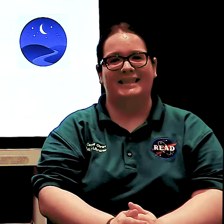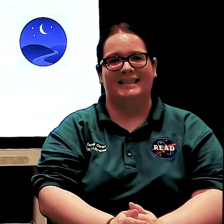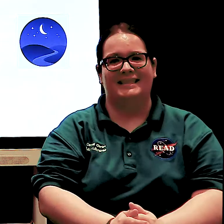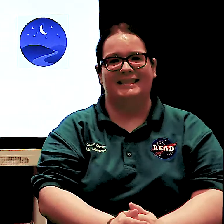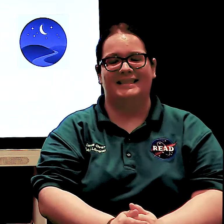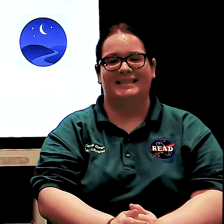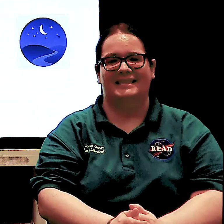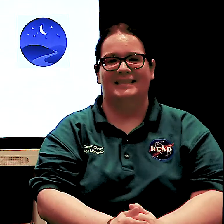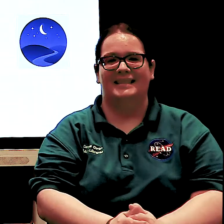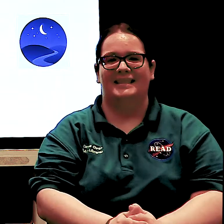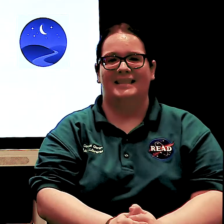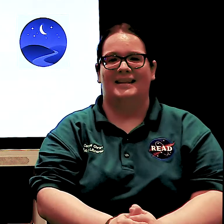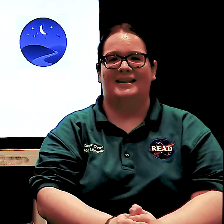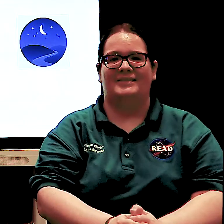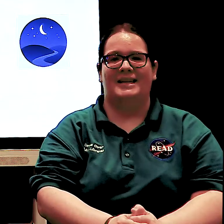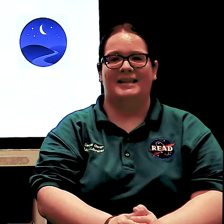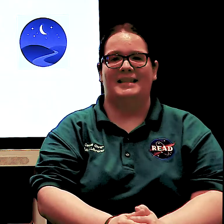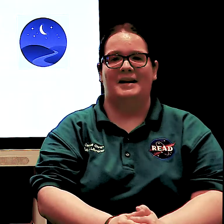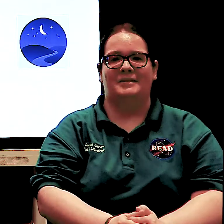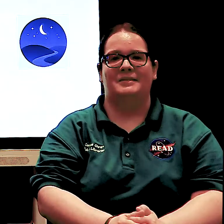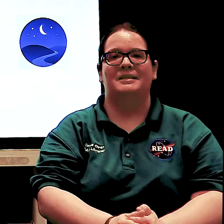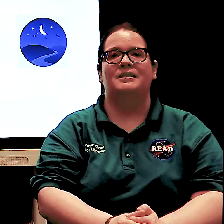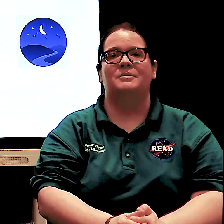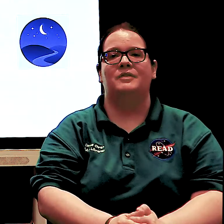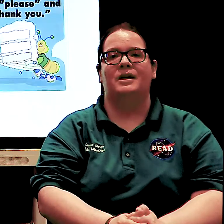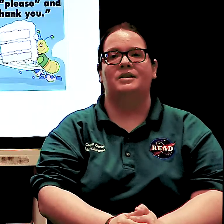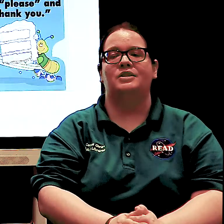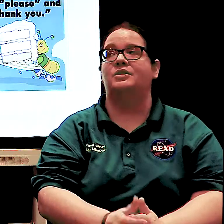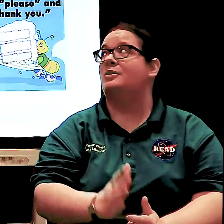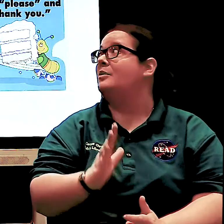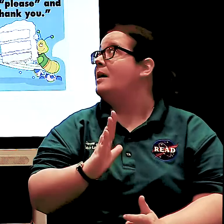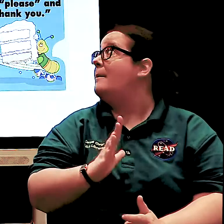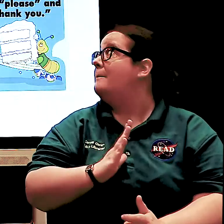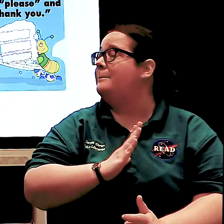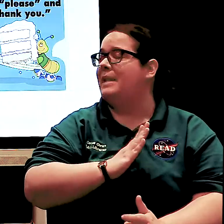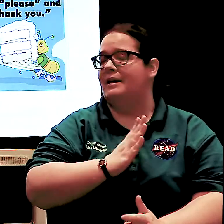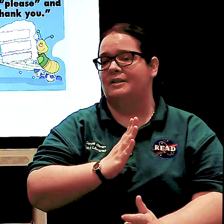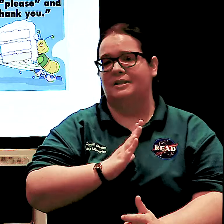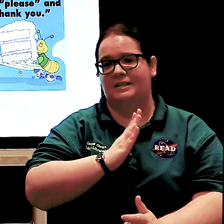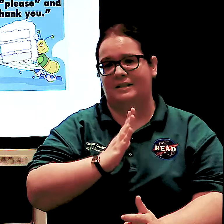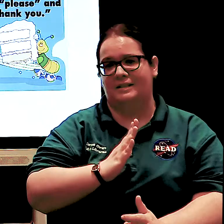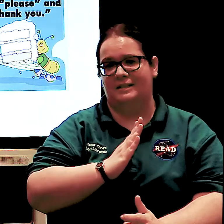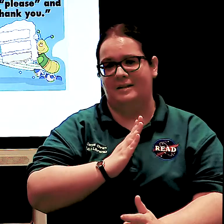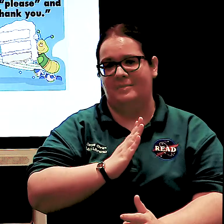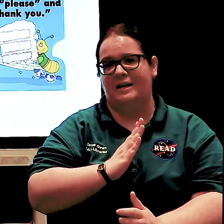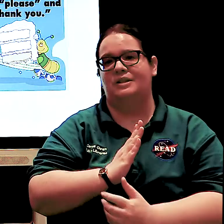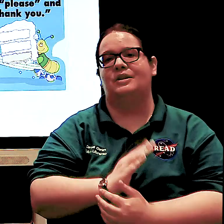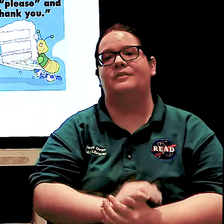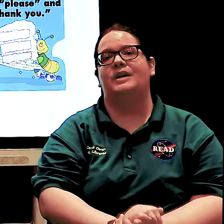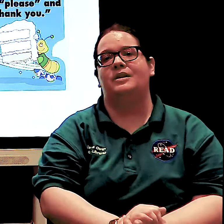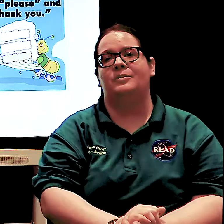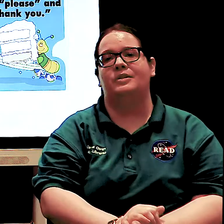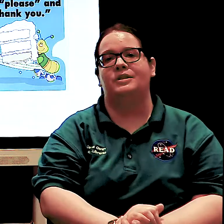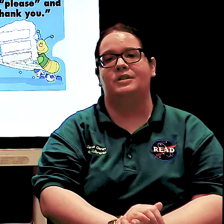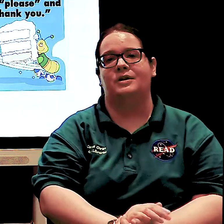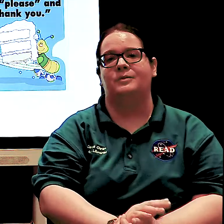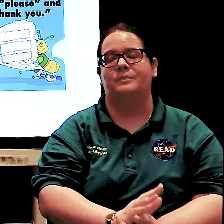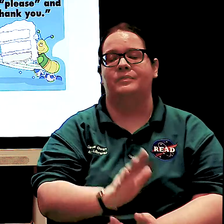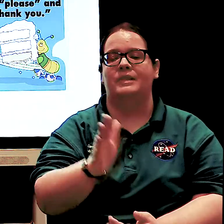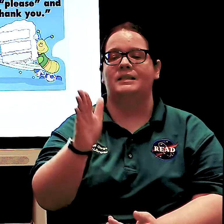good. All right, now let's move on to manners. Manners are very important to know. This is the